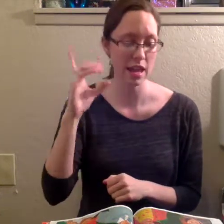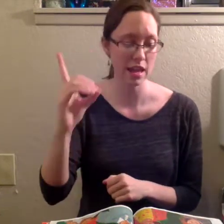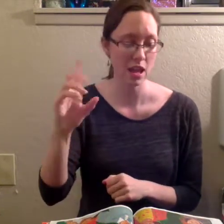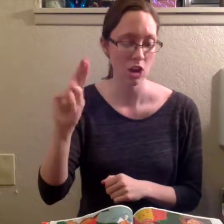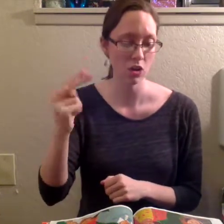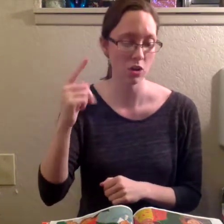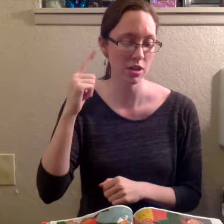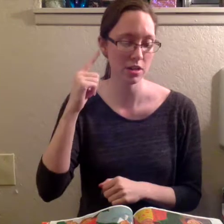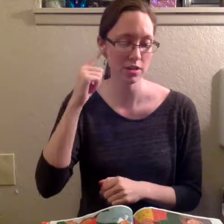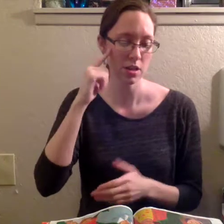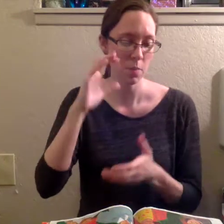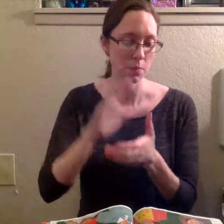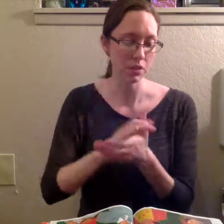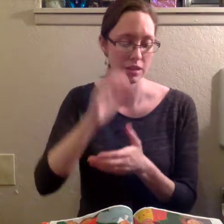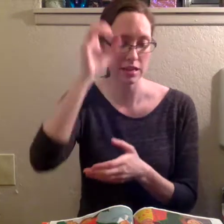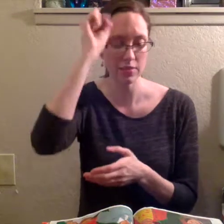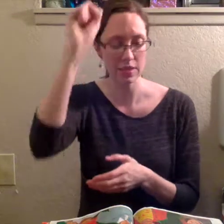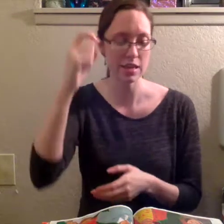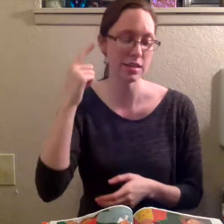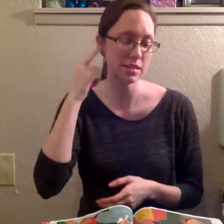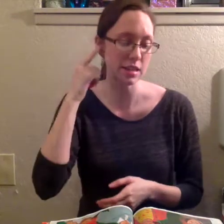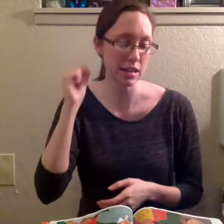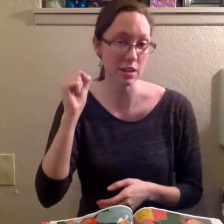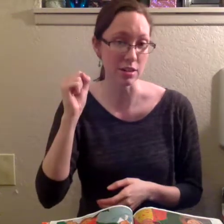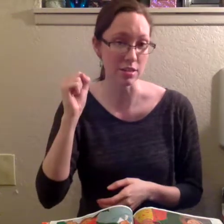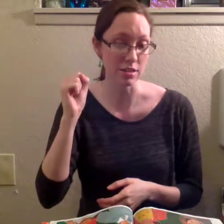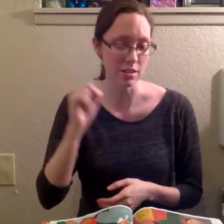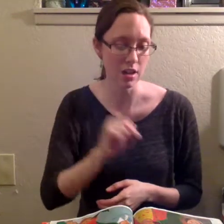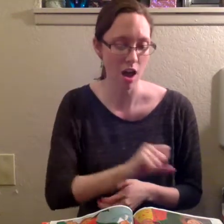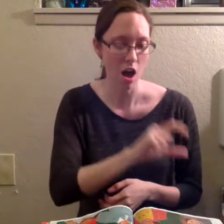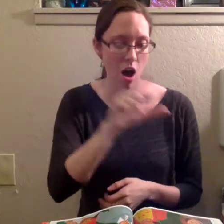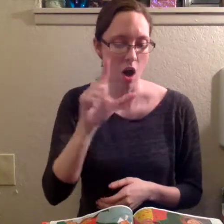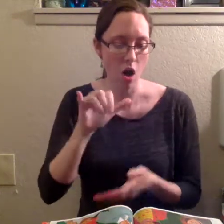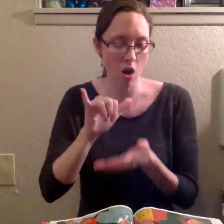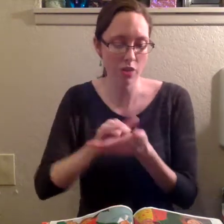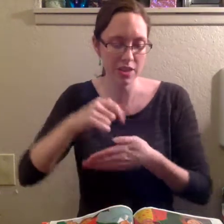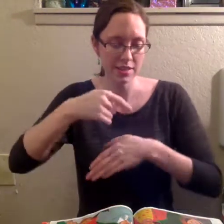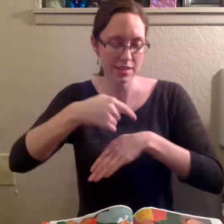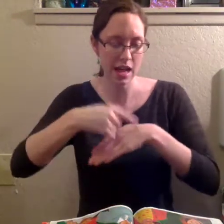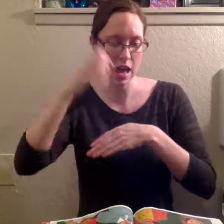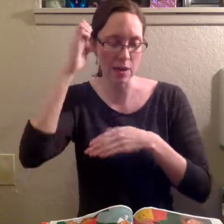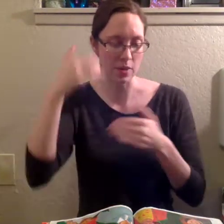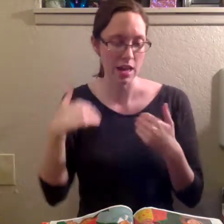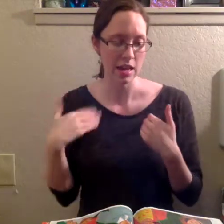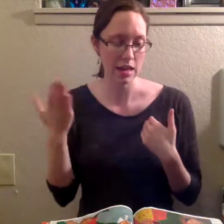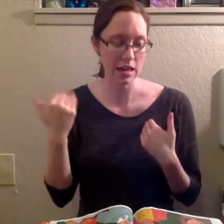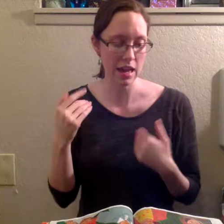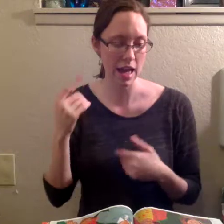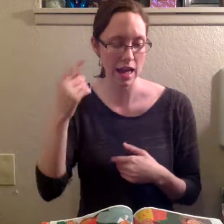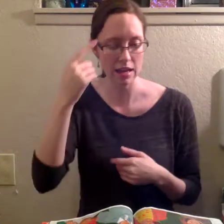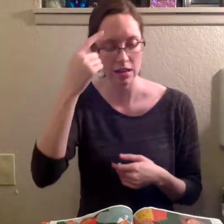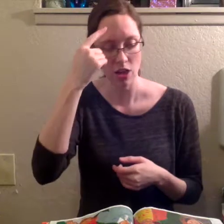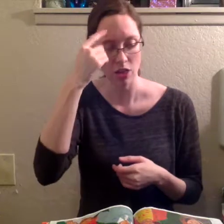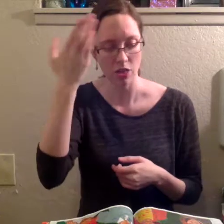Jose couldn't believe his ears. All this time he had